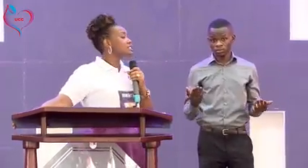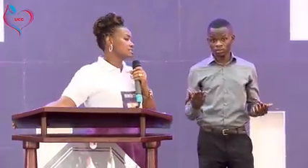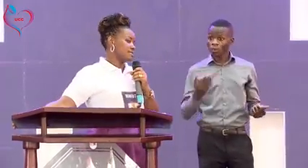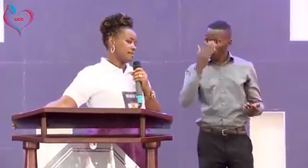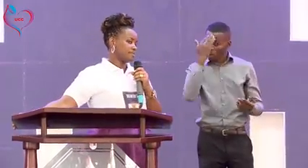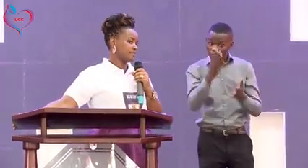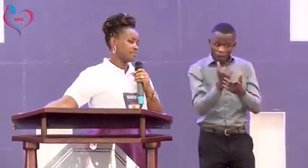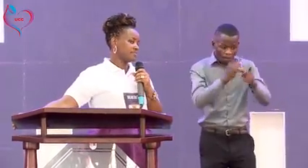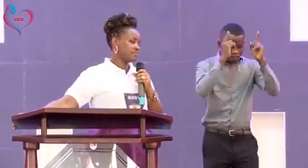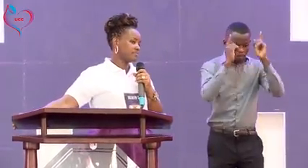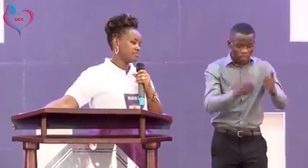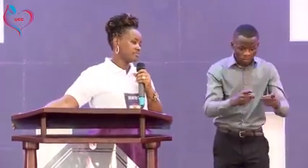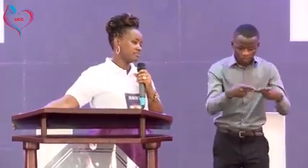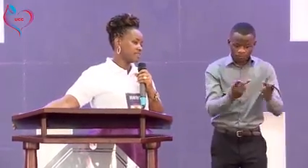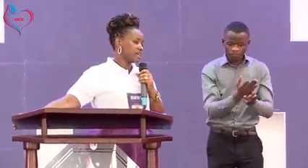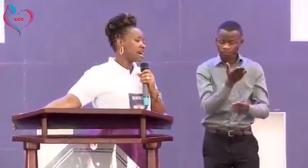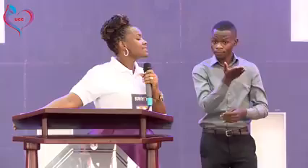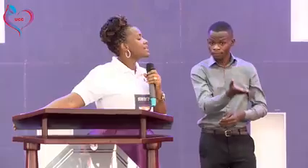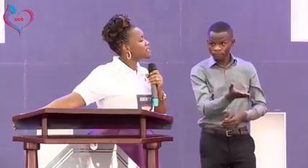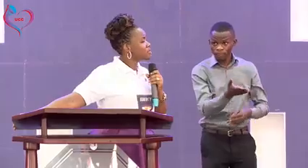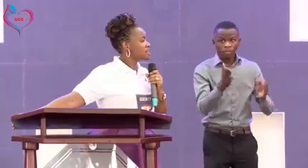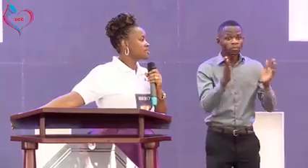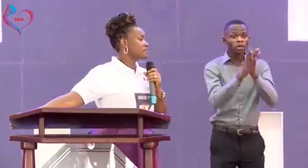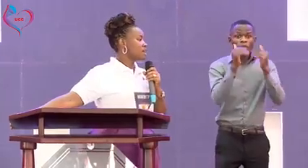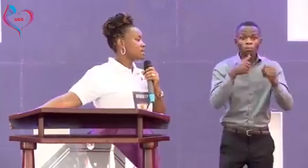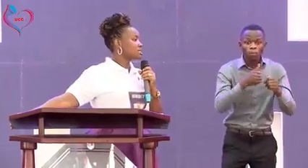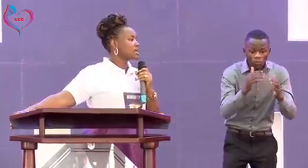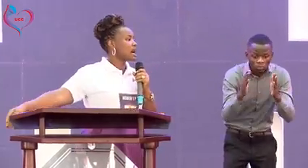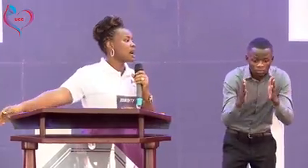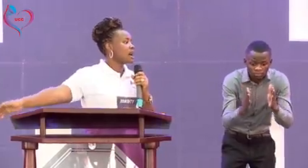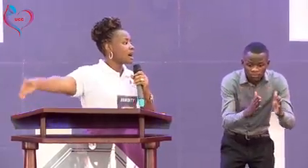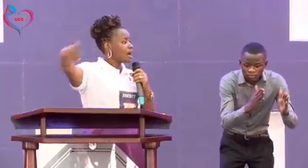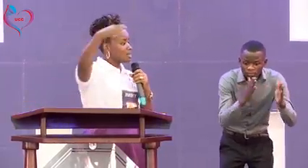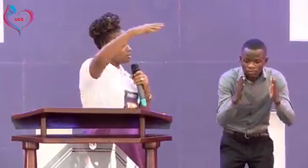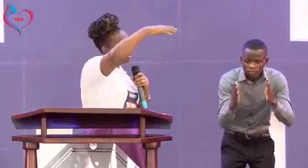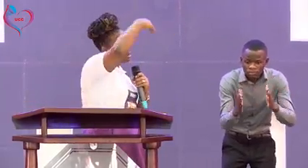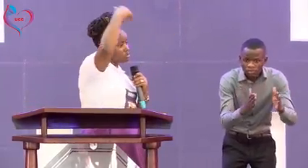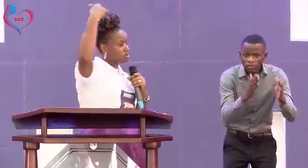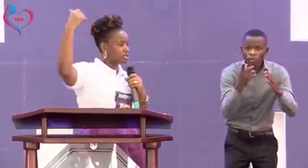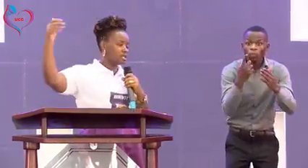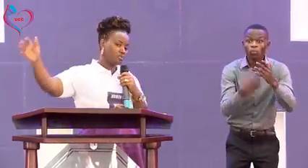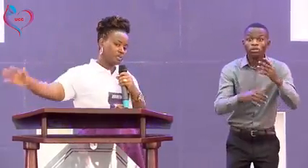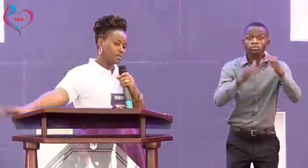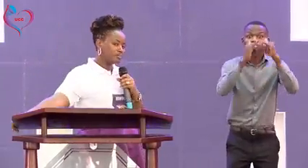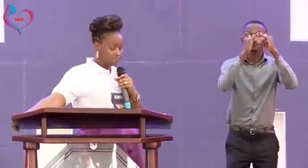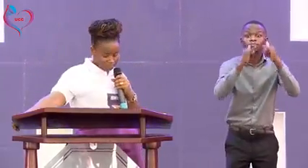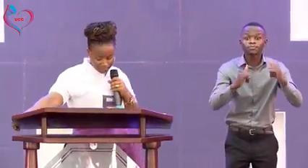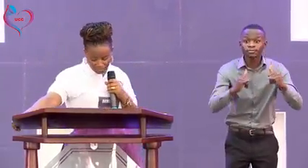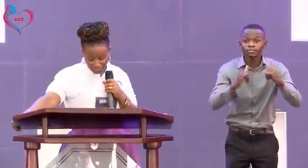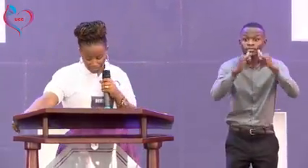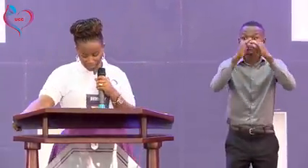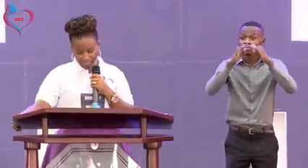Because we reached there, kubanga twatukayo, and they had prepared for us a hut to sleep in.